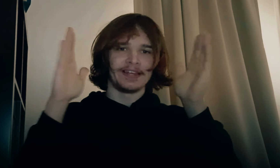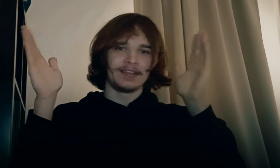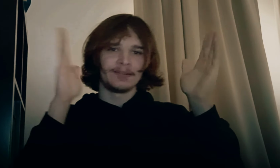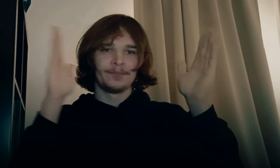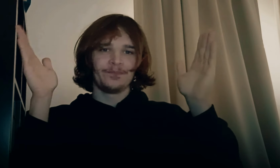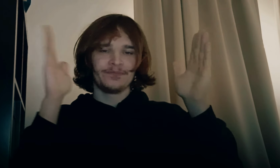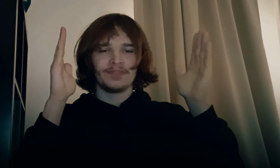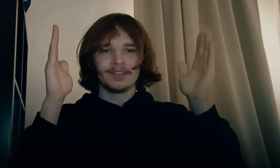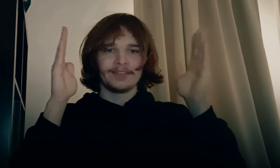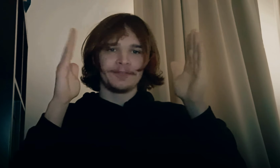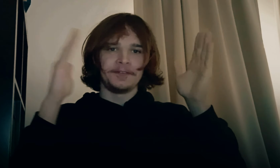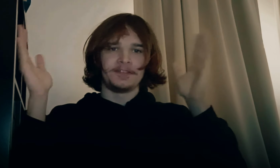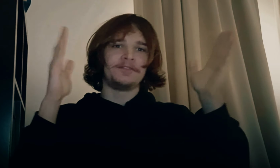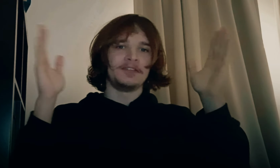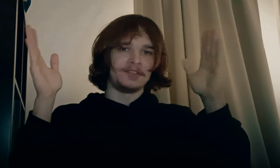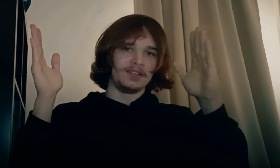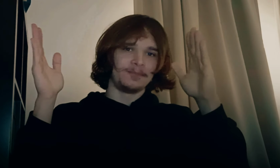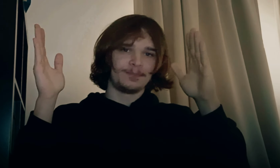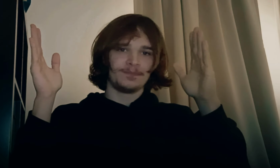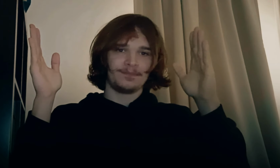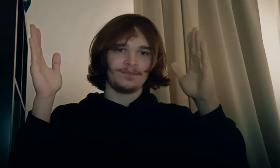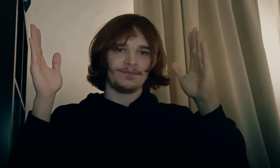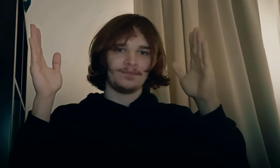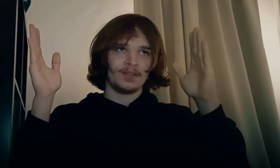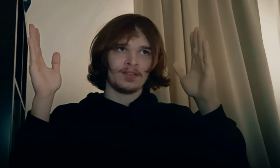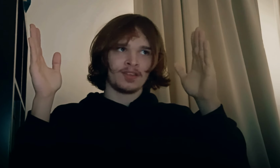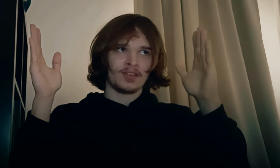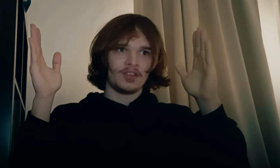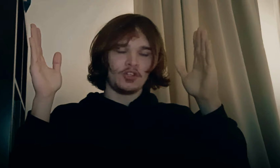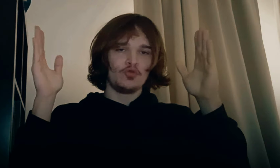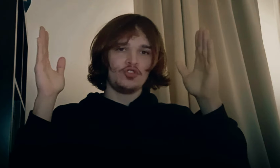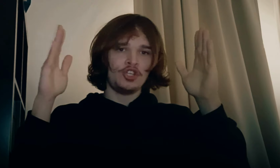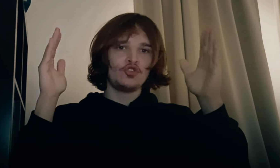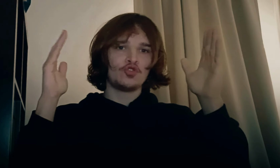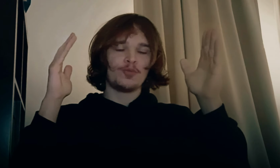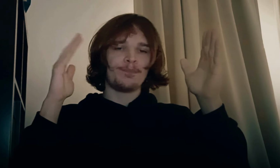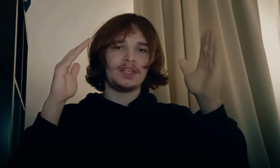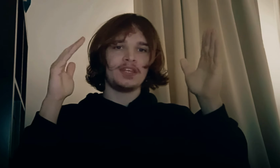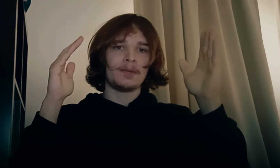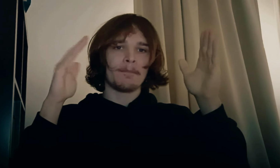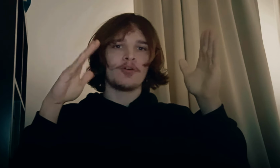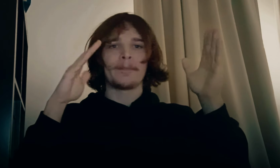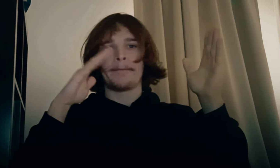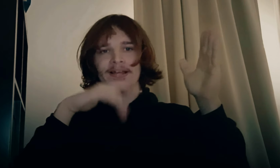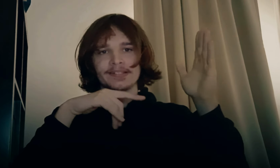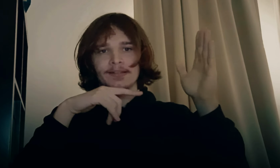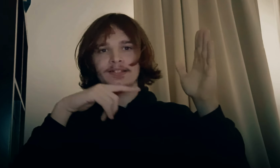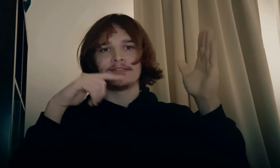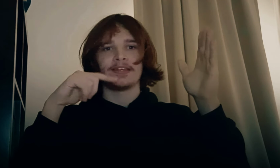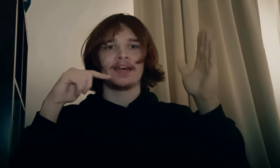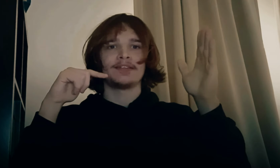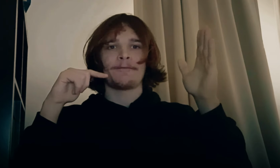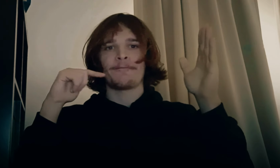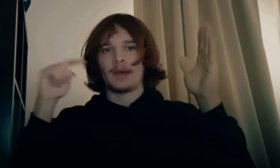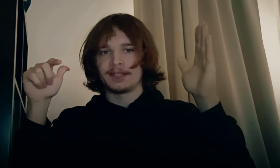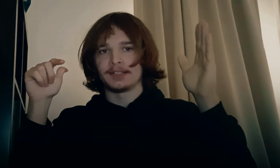like 50-50. You need to be more masculine than feminine